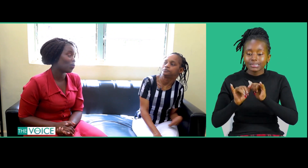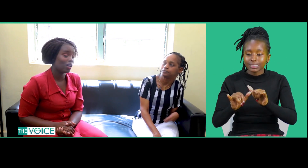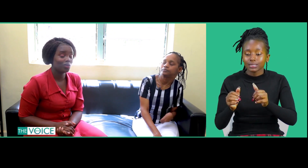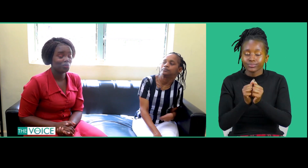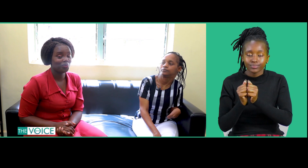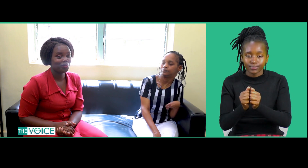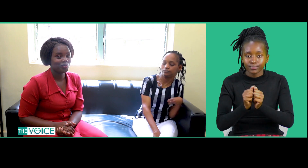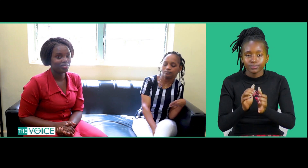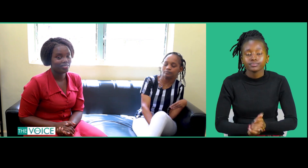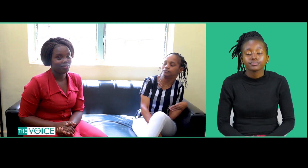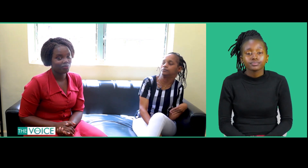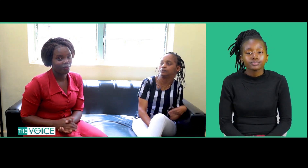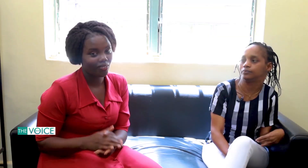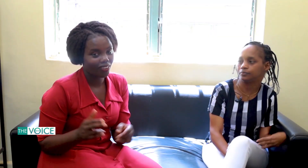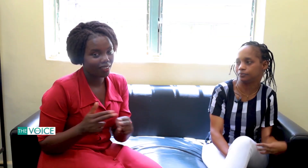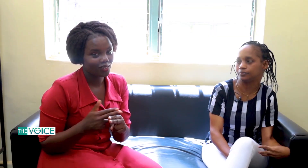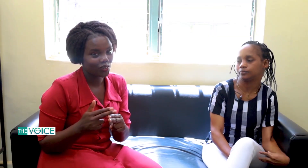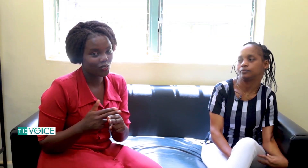Yeah. Wow.